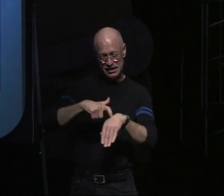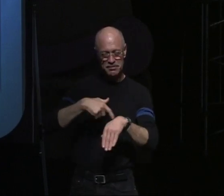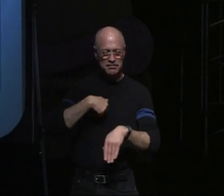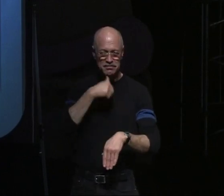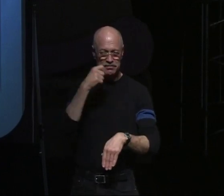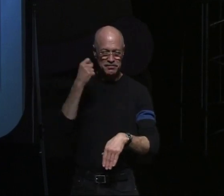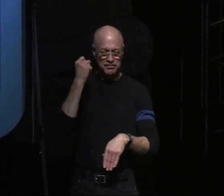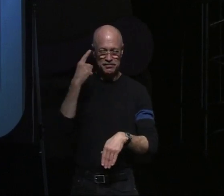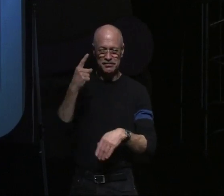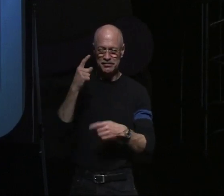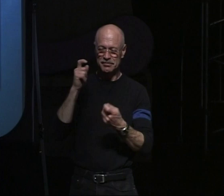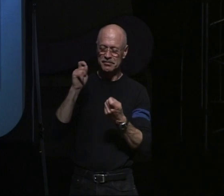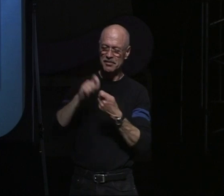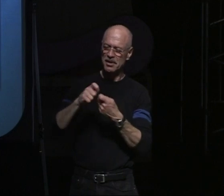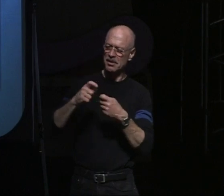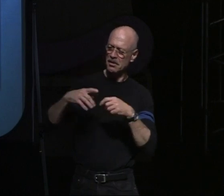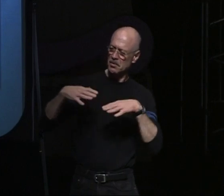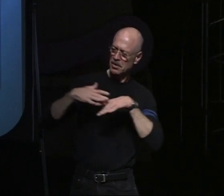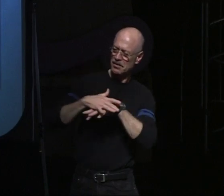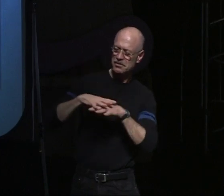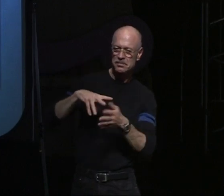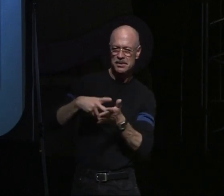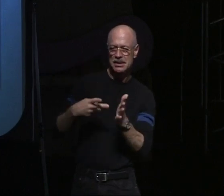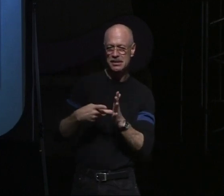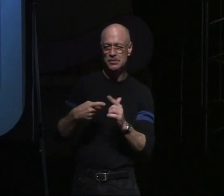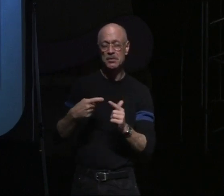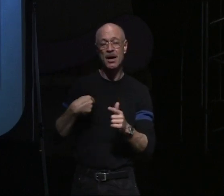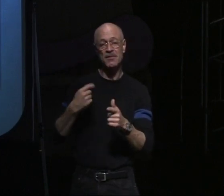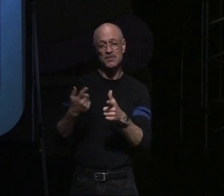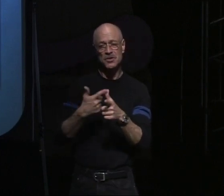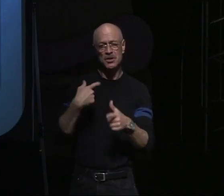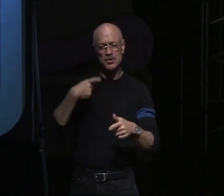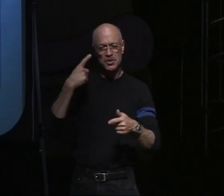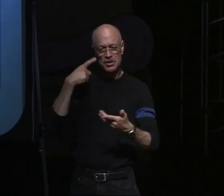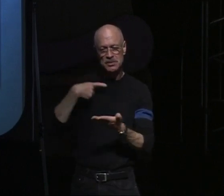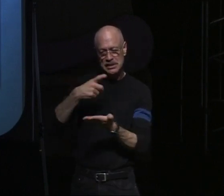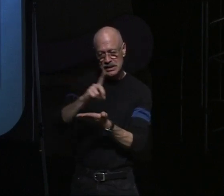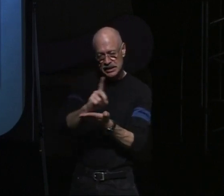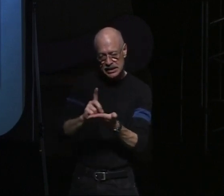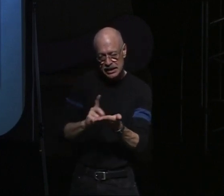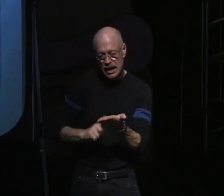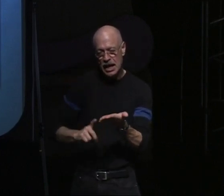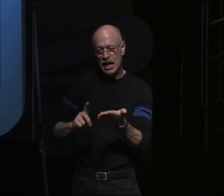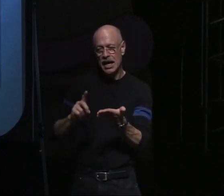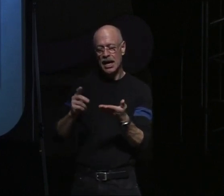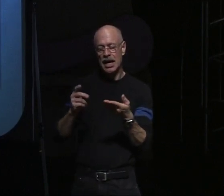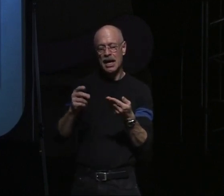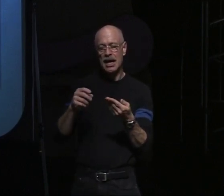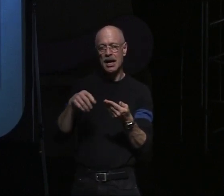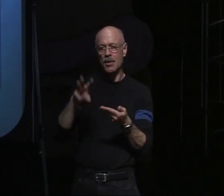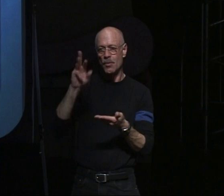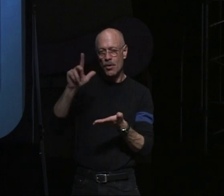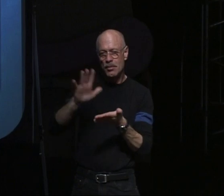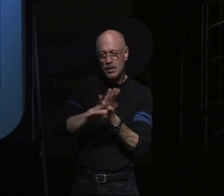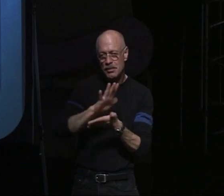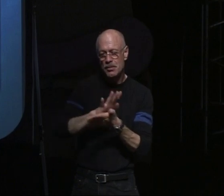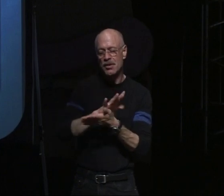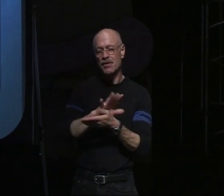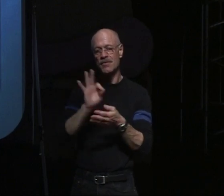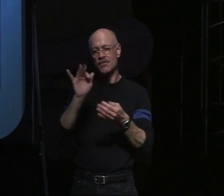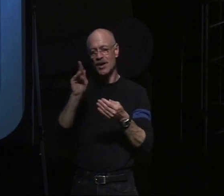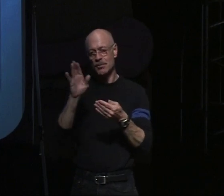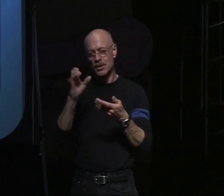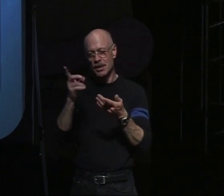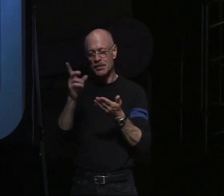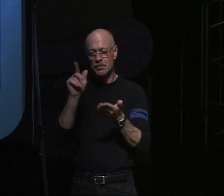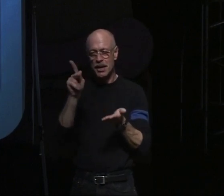in the craftsman major at that time. And when I was a student, I really didn't understand what exactly the major